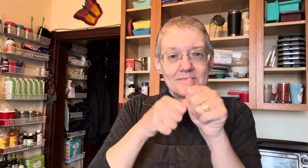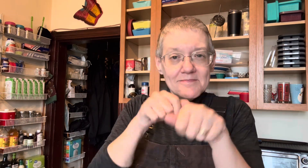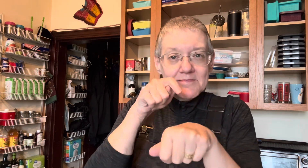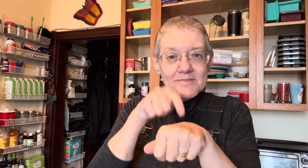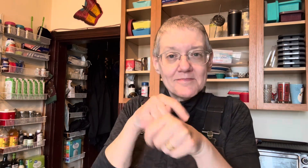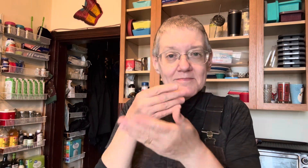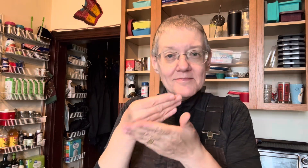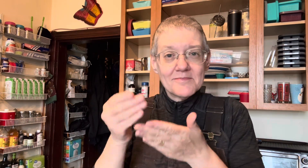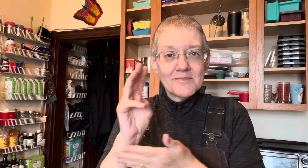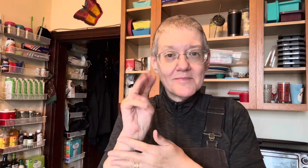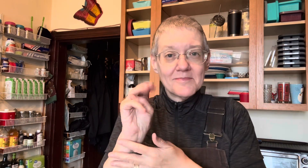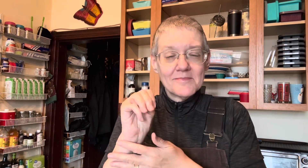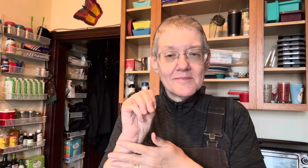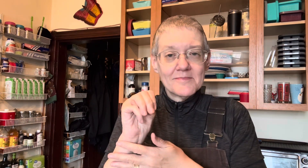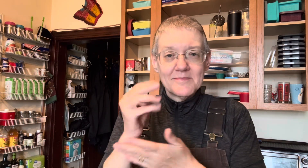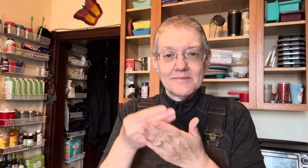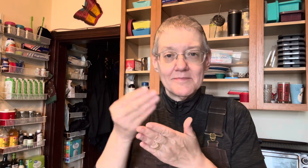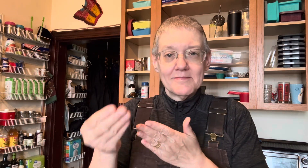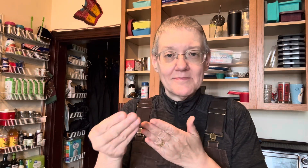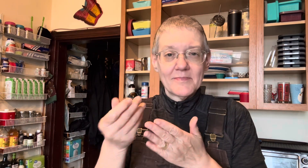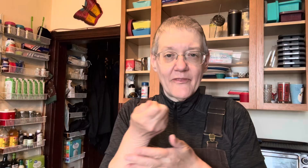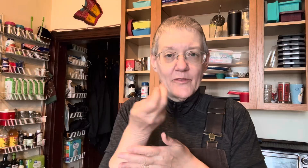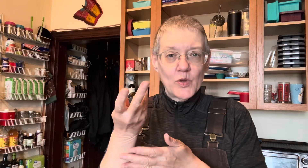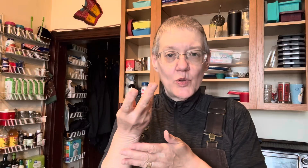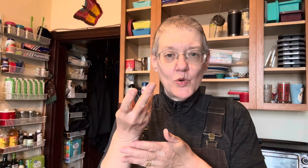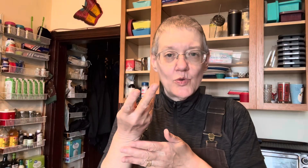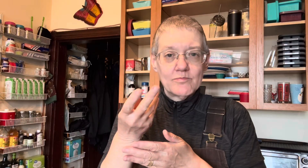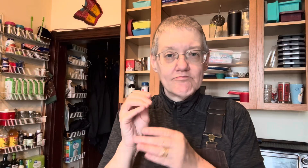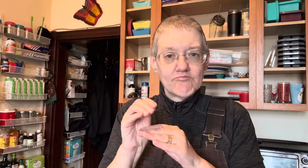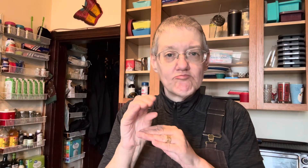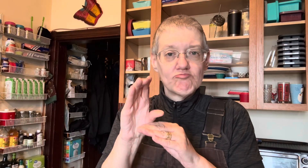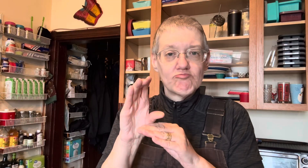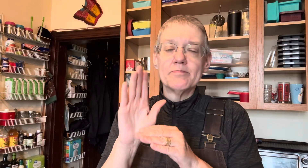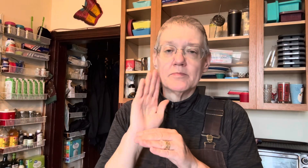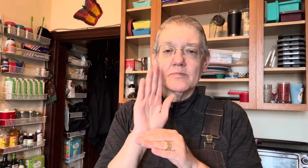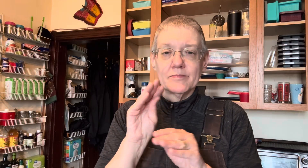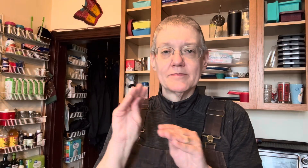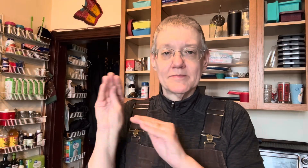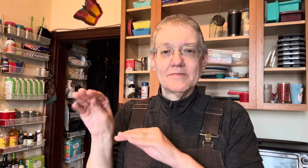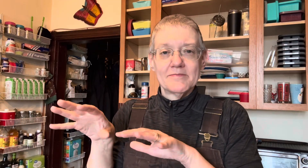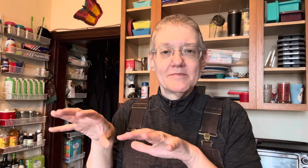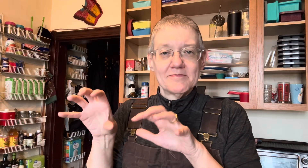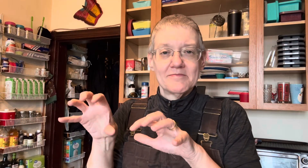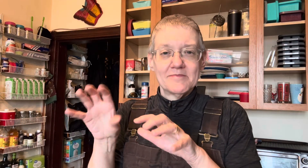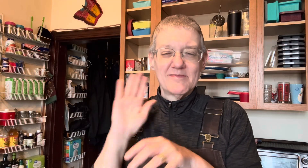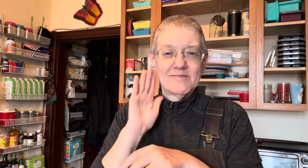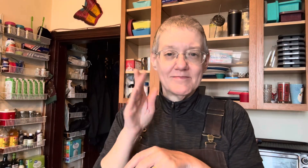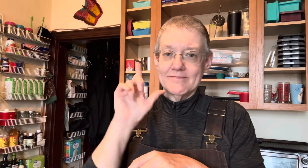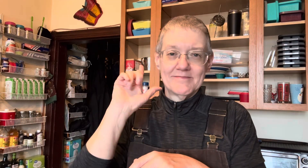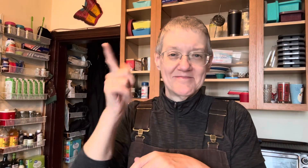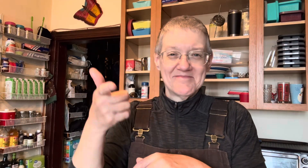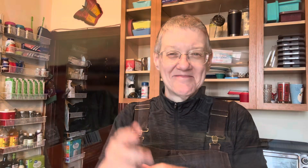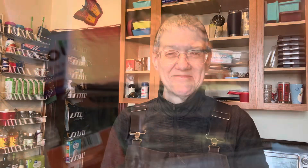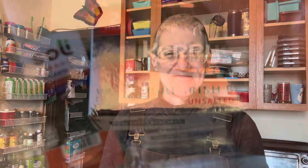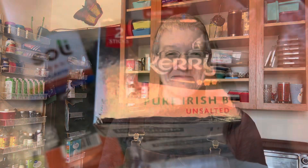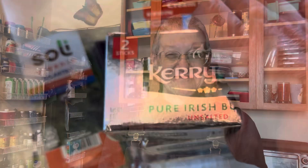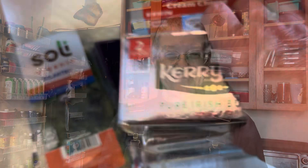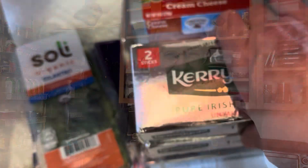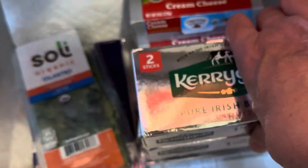Anyway, every time I buy from Walmart, I'm getting a few unsalted butters. And I'll put those in the freezer later, but for now they're